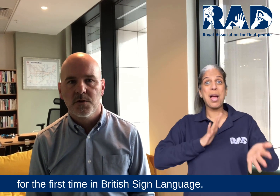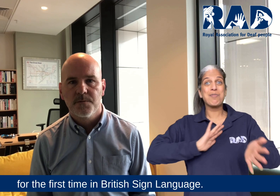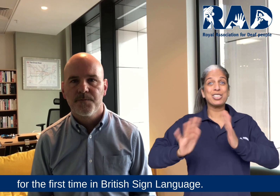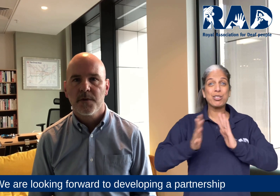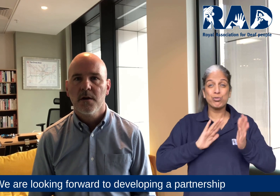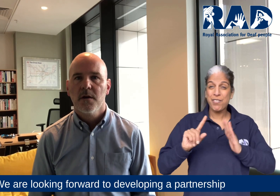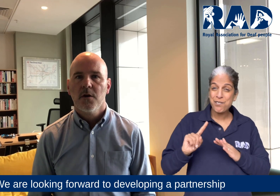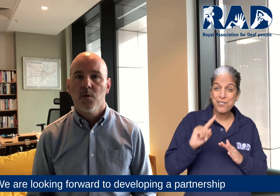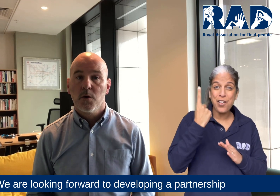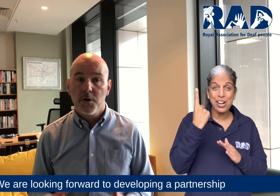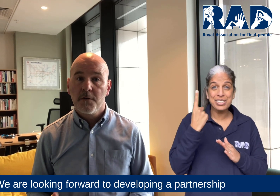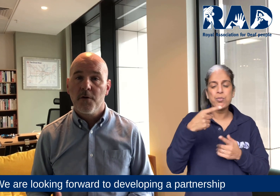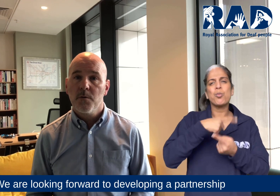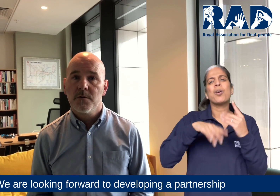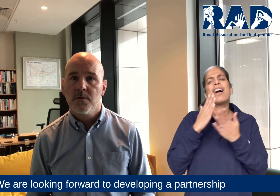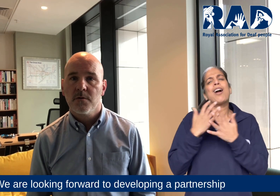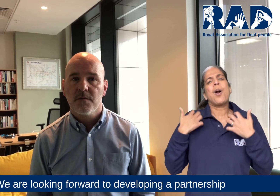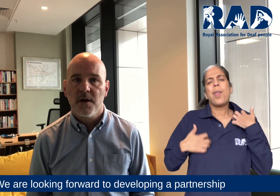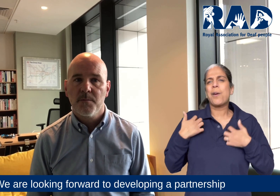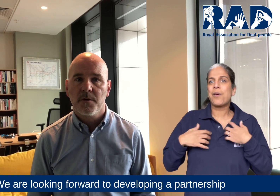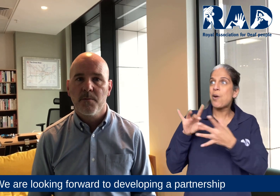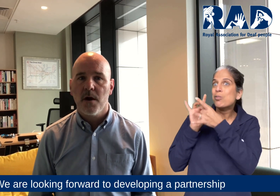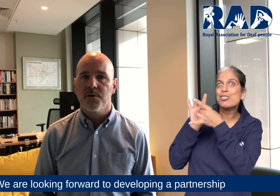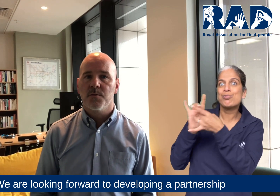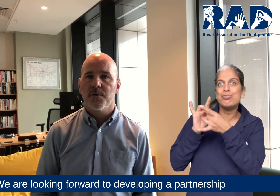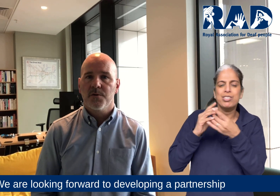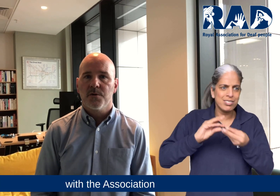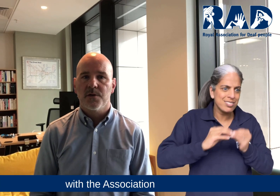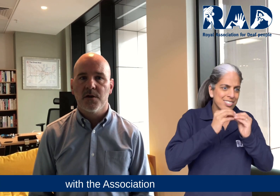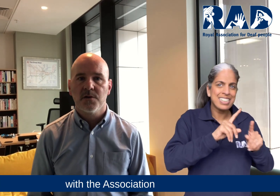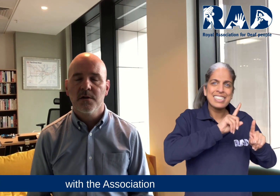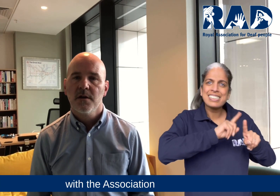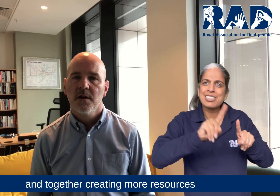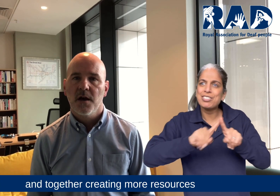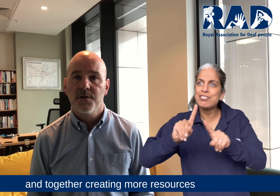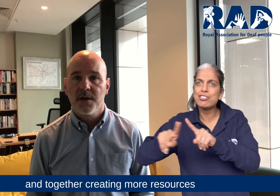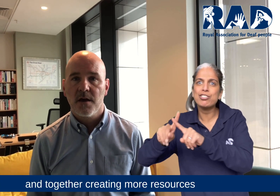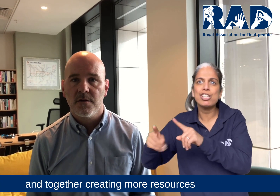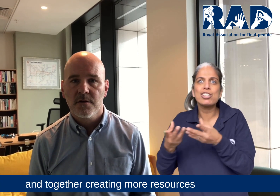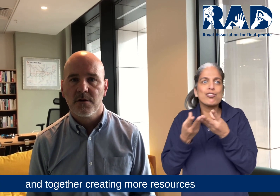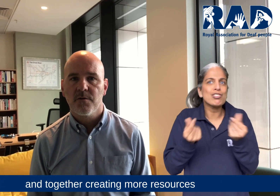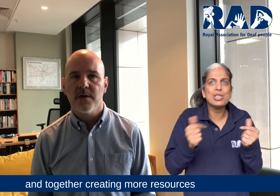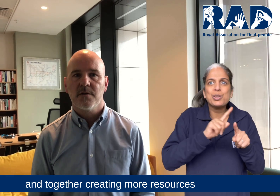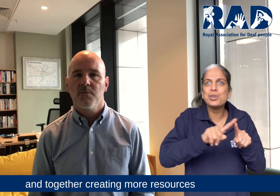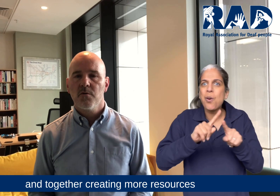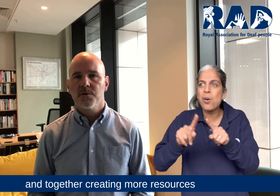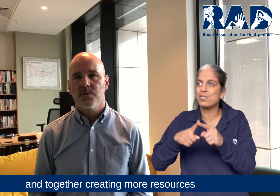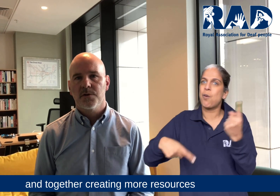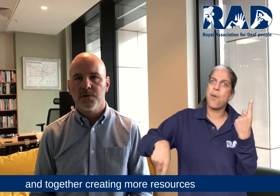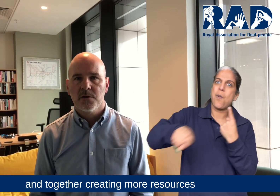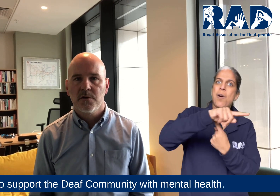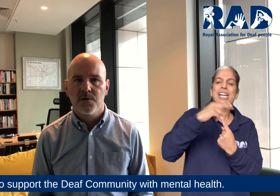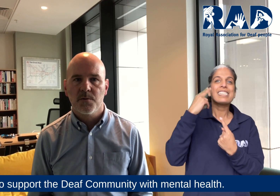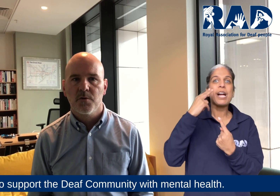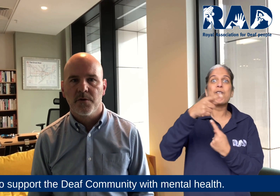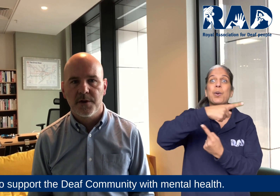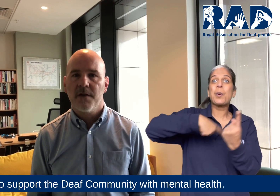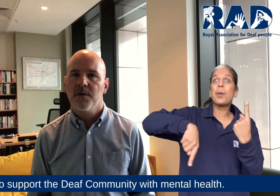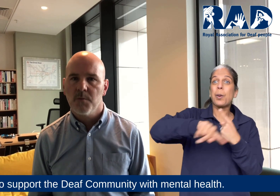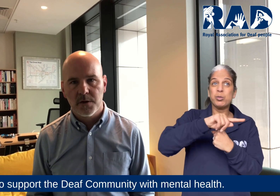We're looking forward to developing a partnership with the Association and together creating more resources to support the Deaf community